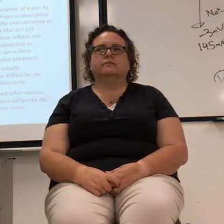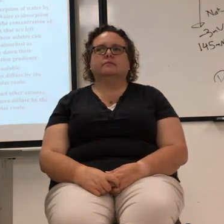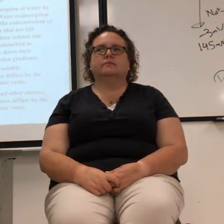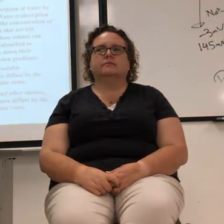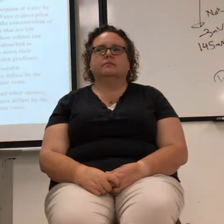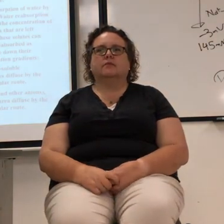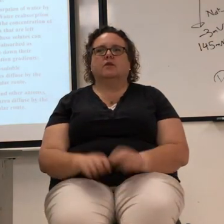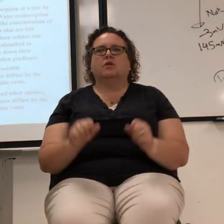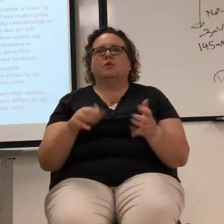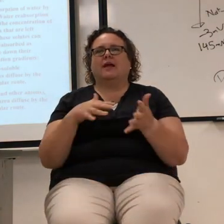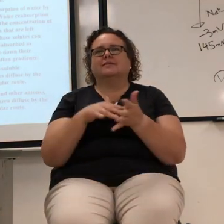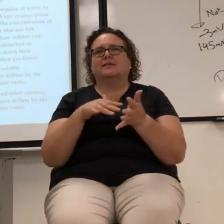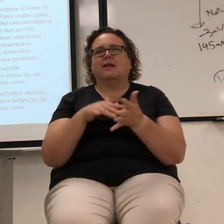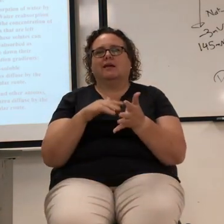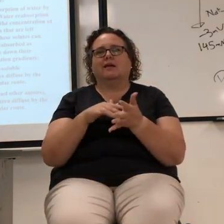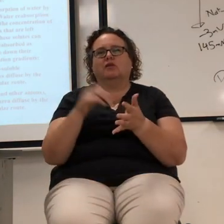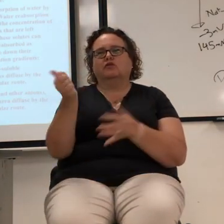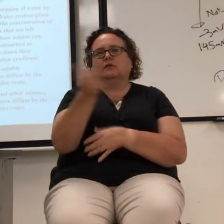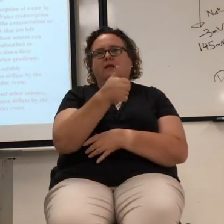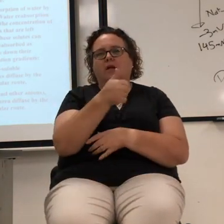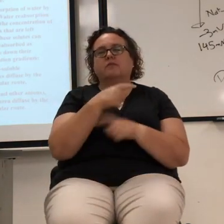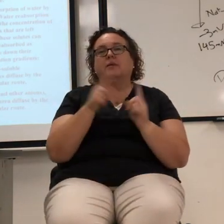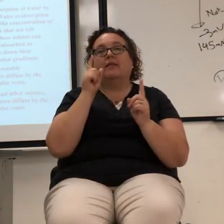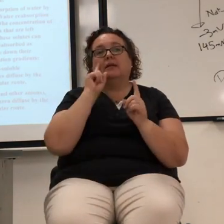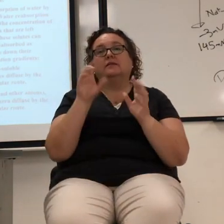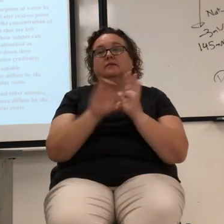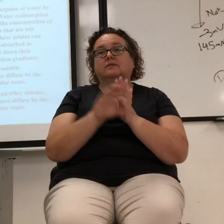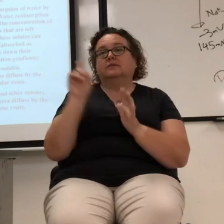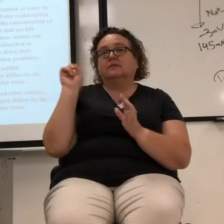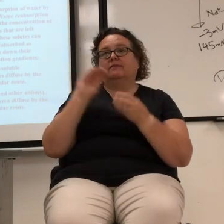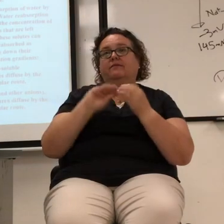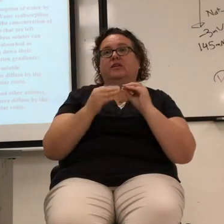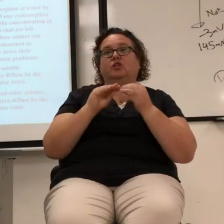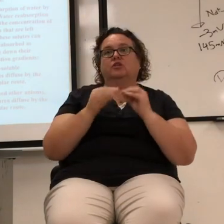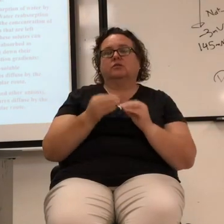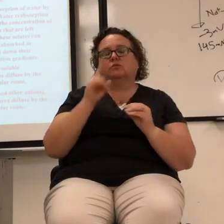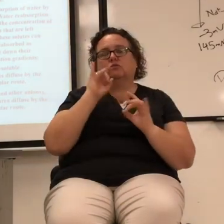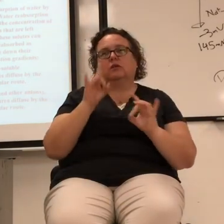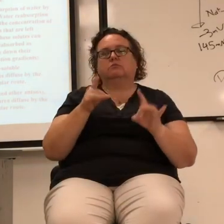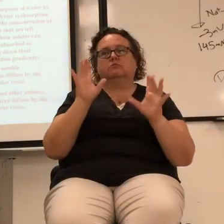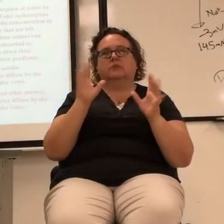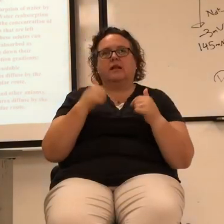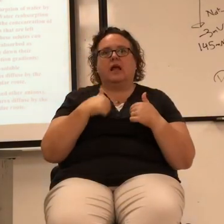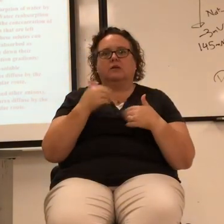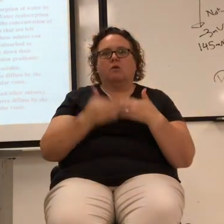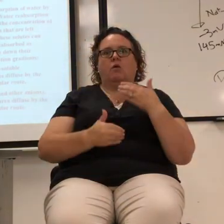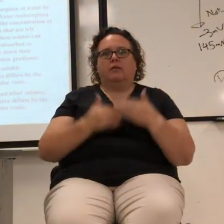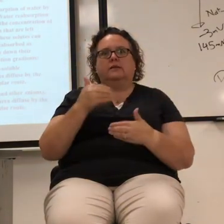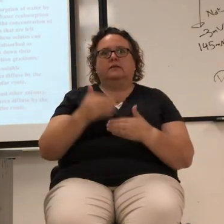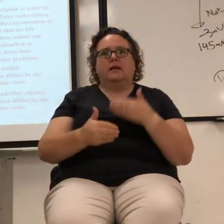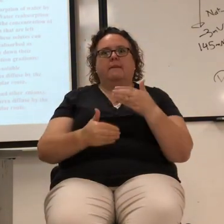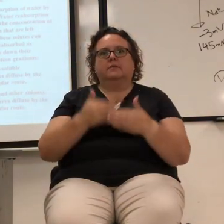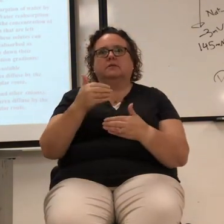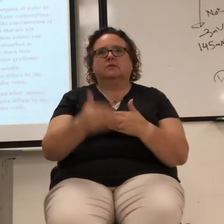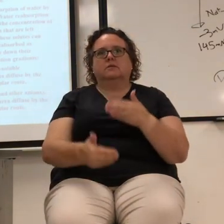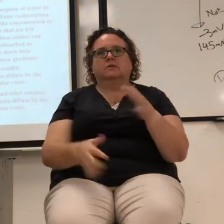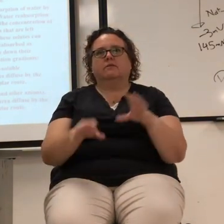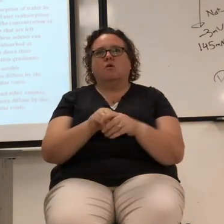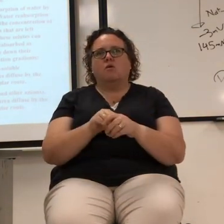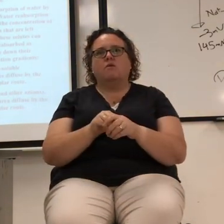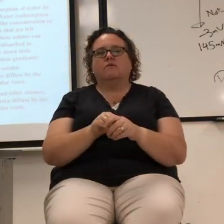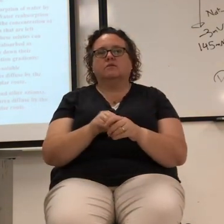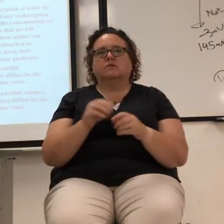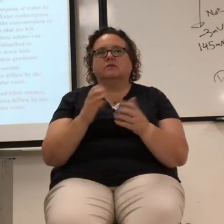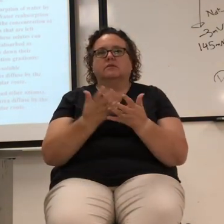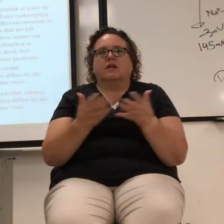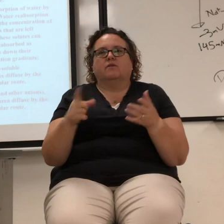you can study this on your own, and these figures are very daunting. They have all these steps. They have all this stuff here